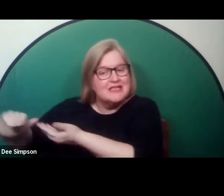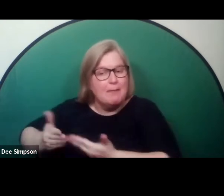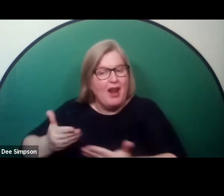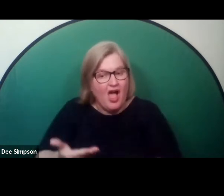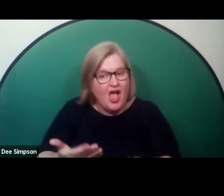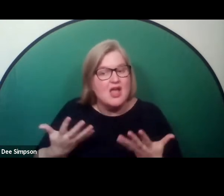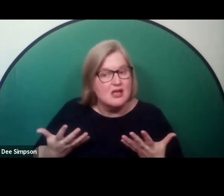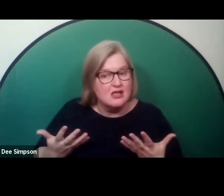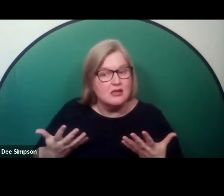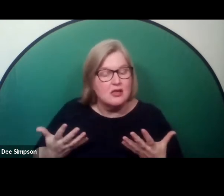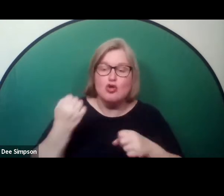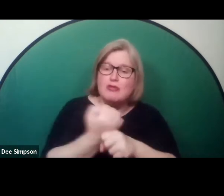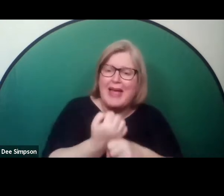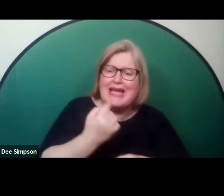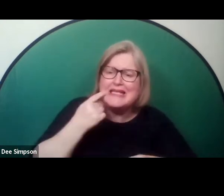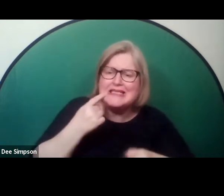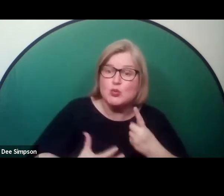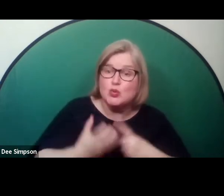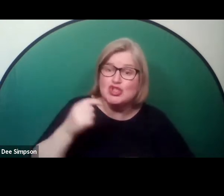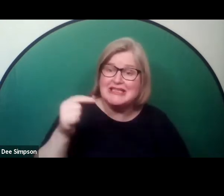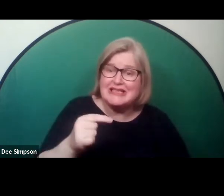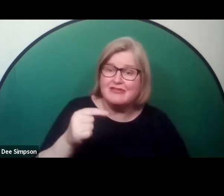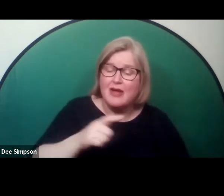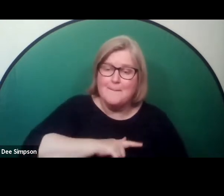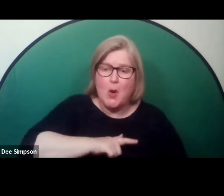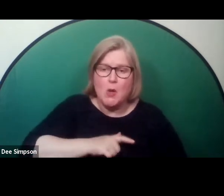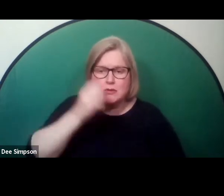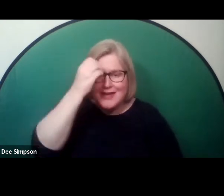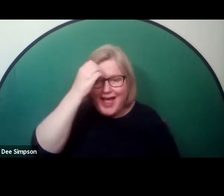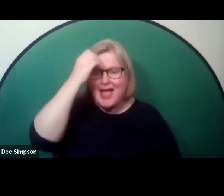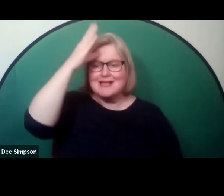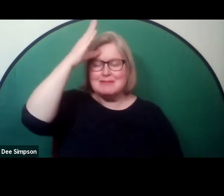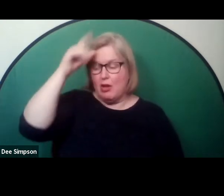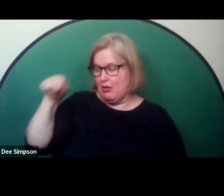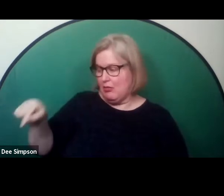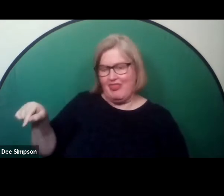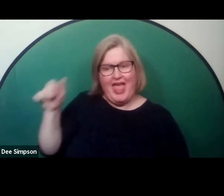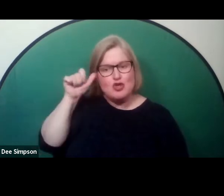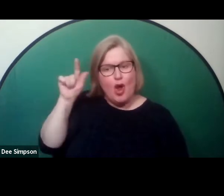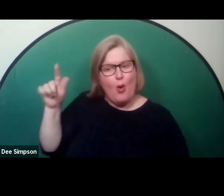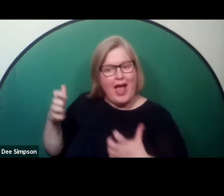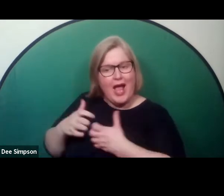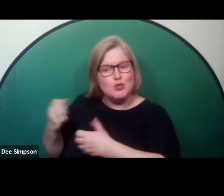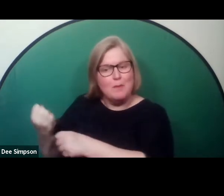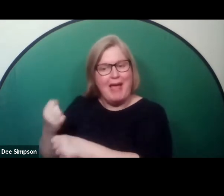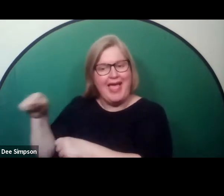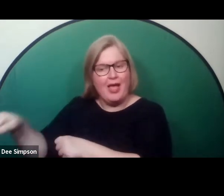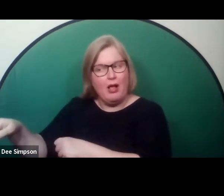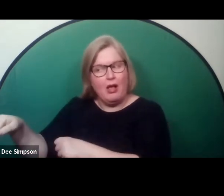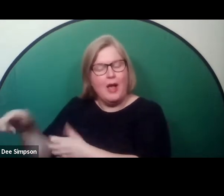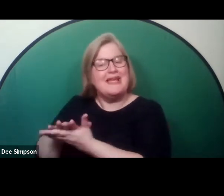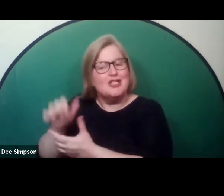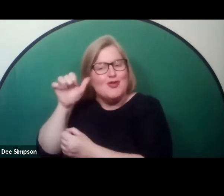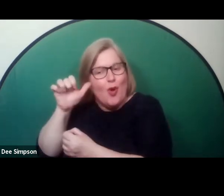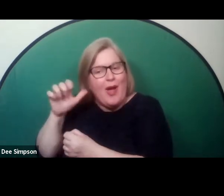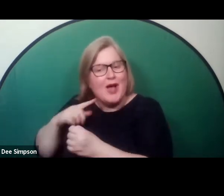Repair is much easier to achieve. I mean, if you've got the expertise of those producers and availability of spare parts,